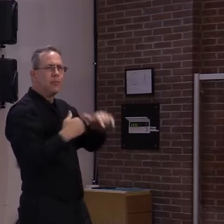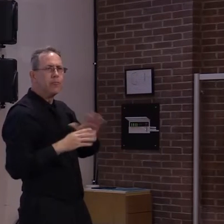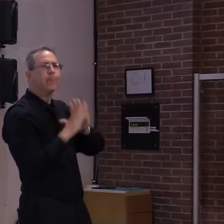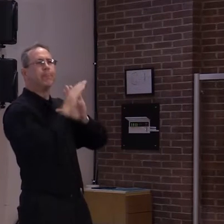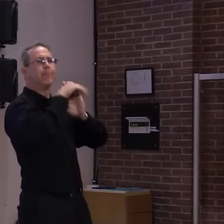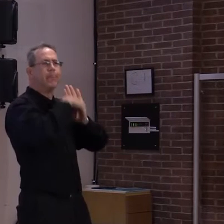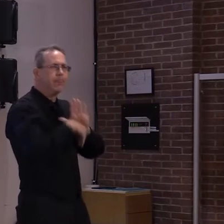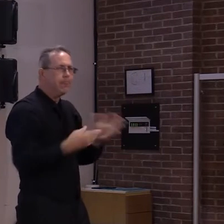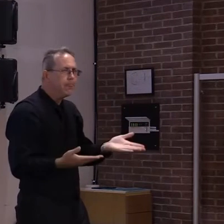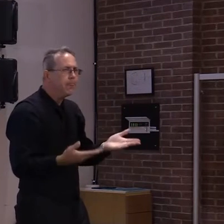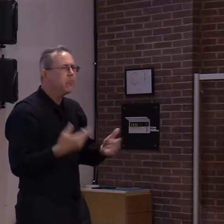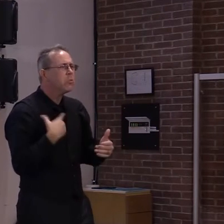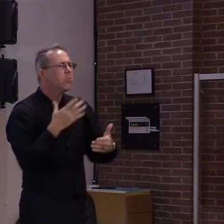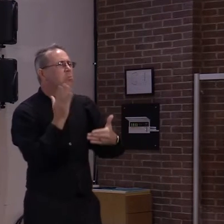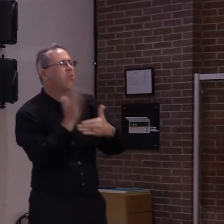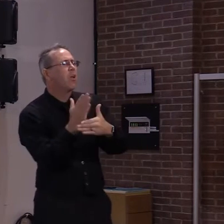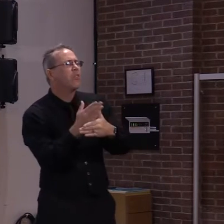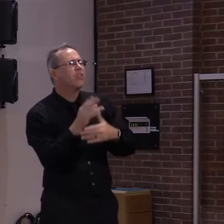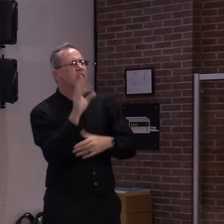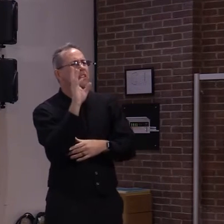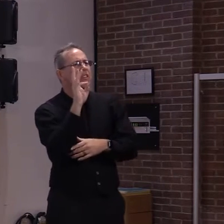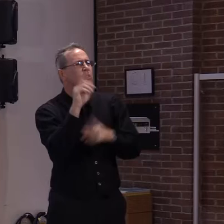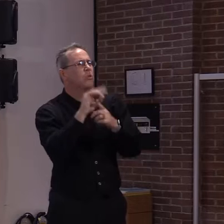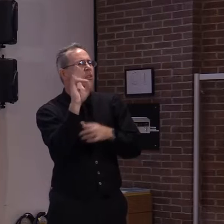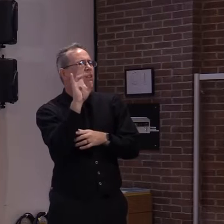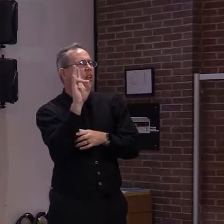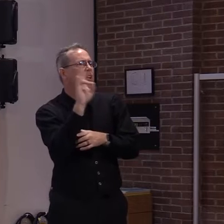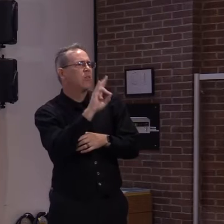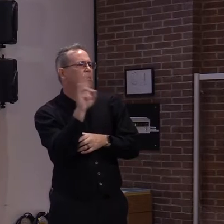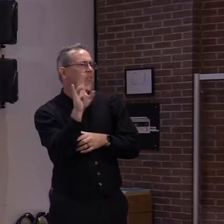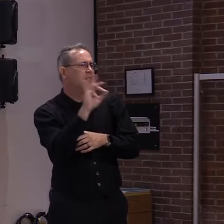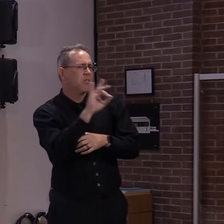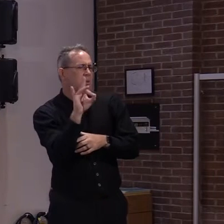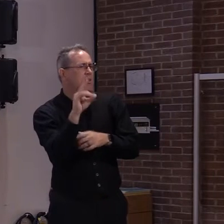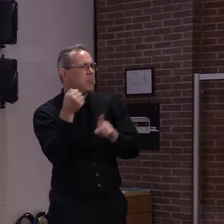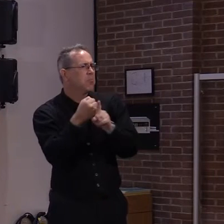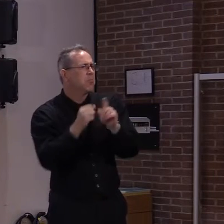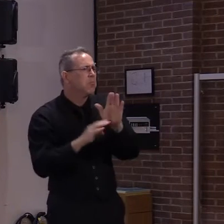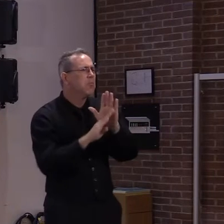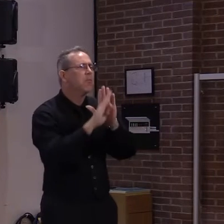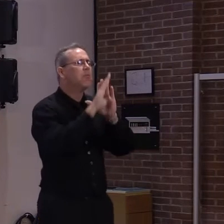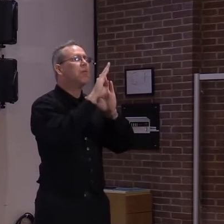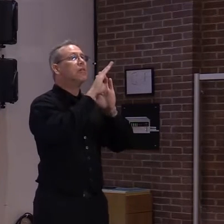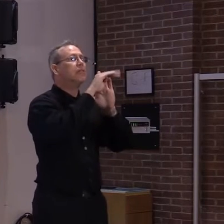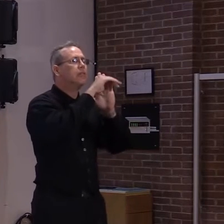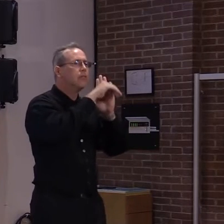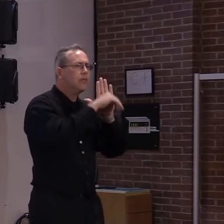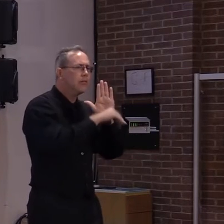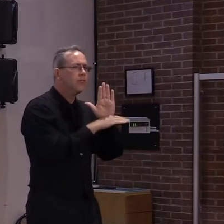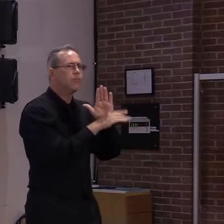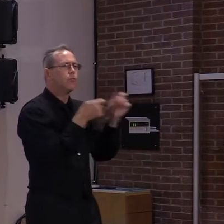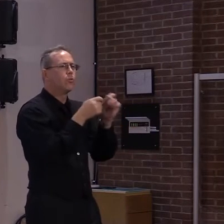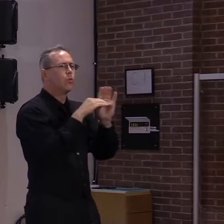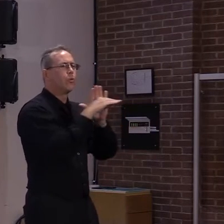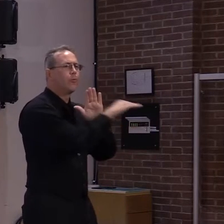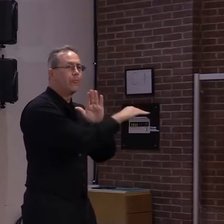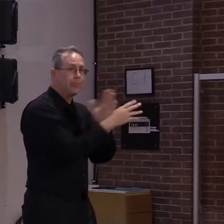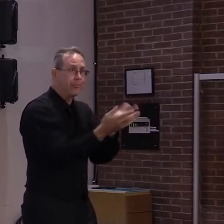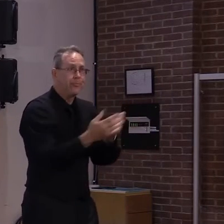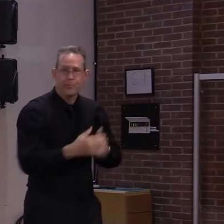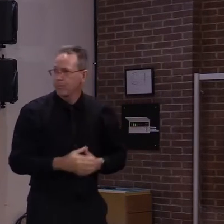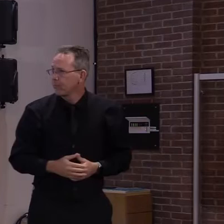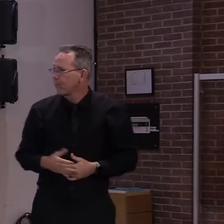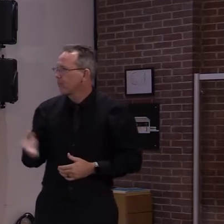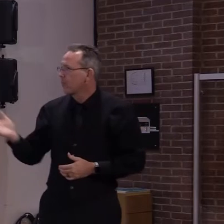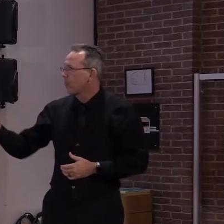number of other countries saw their cases start to slow down and decrease. And that is the trend that the country is on